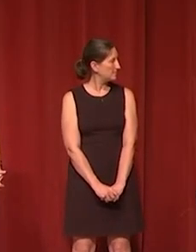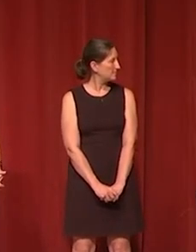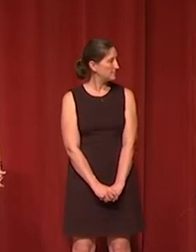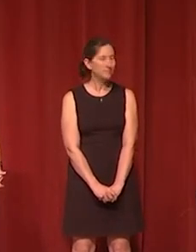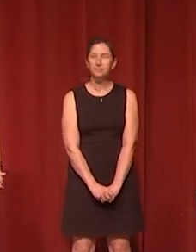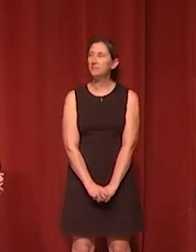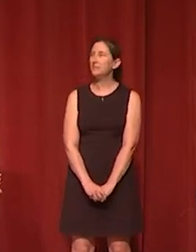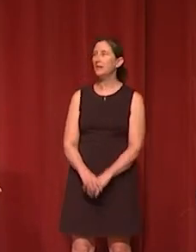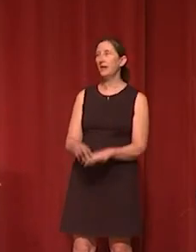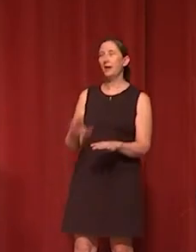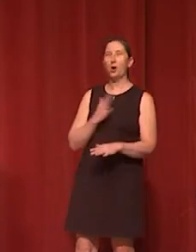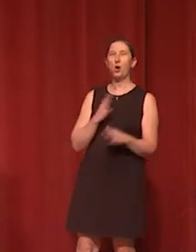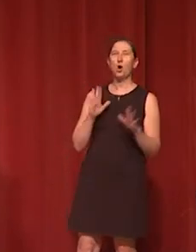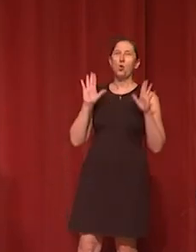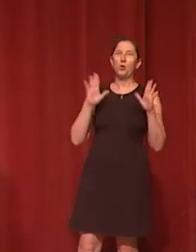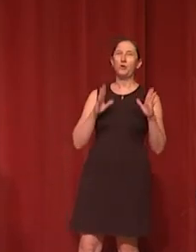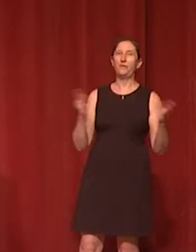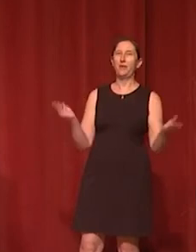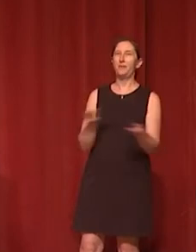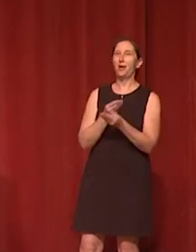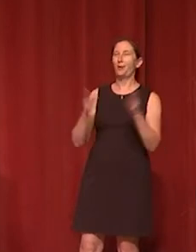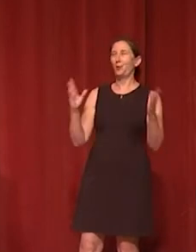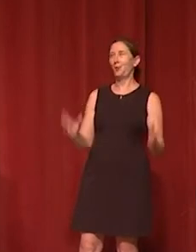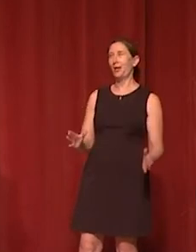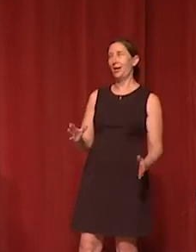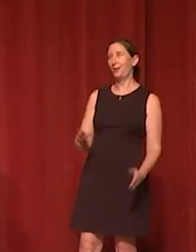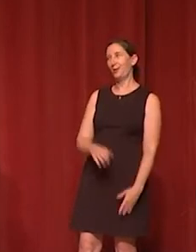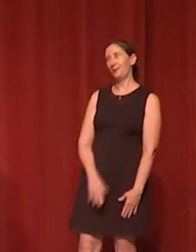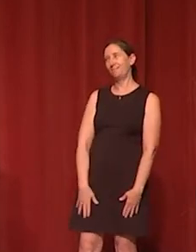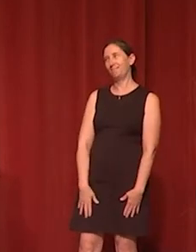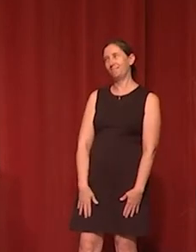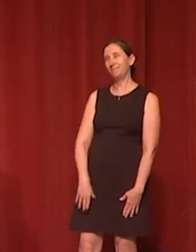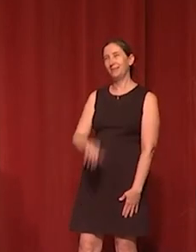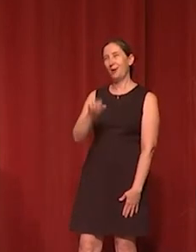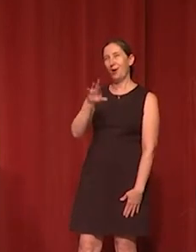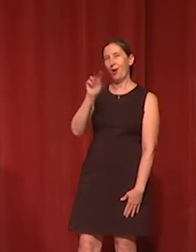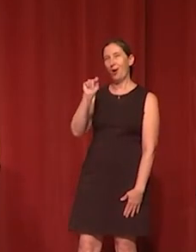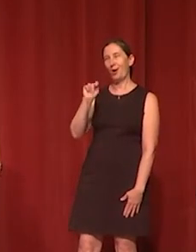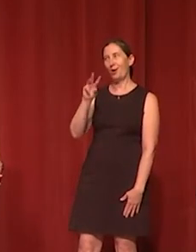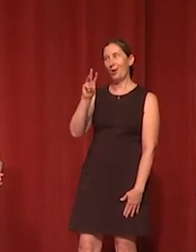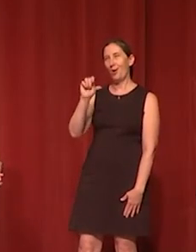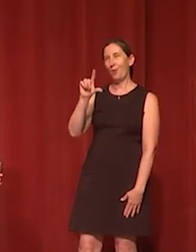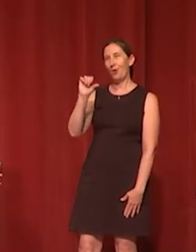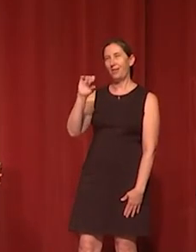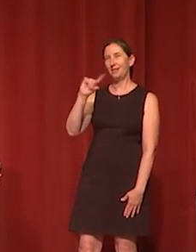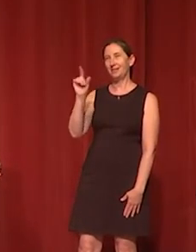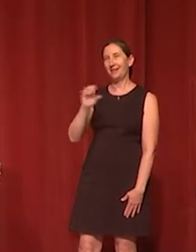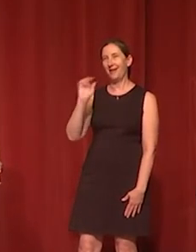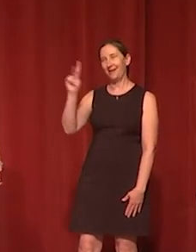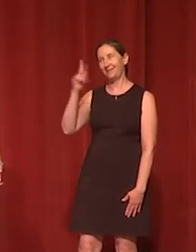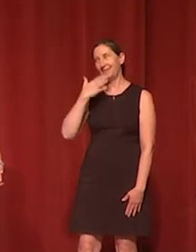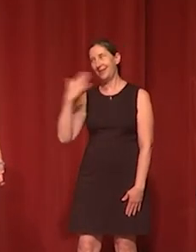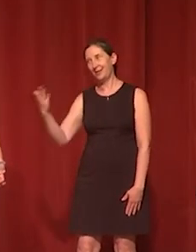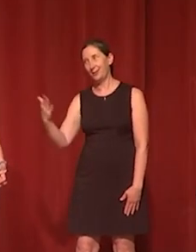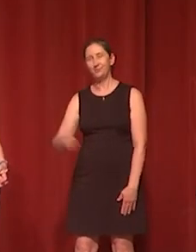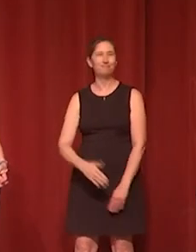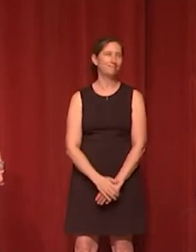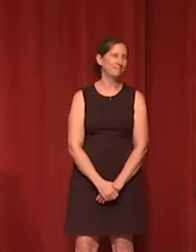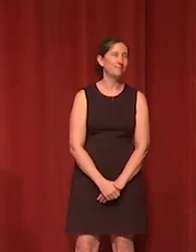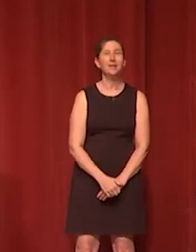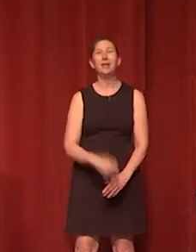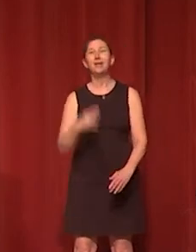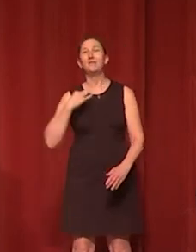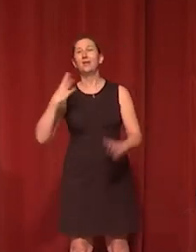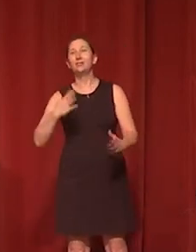Well, moderator, Dr. Wallace-X, we really want to thank him. And our signers, I want to thank them. They've done such a wonderful job